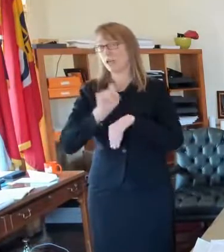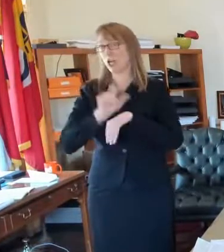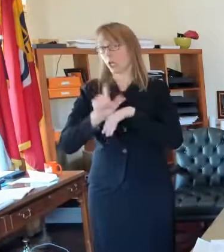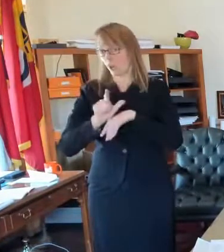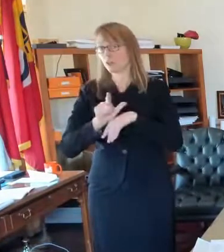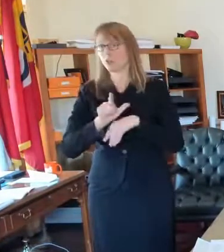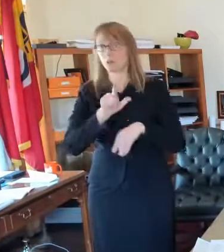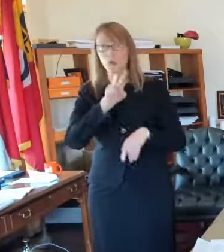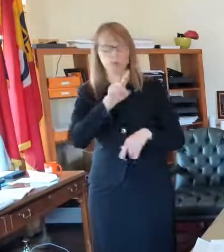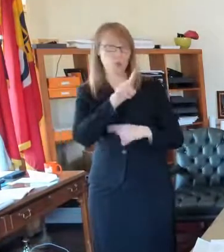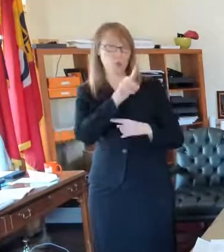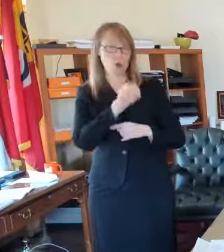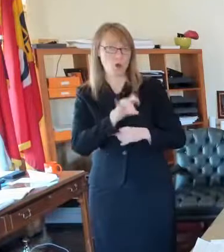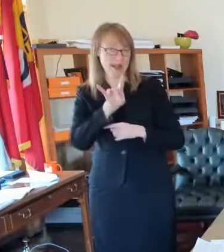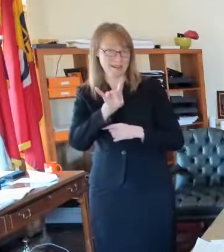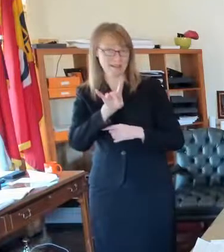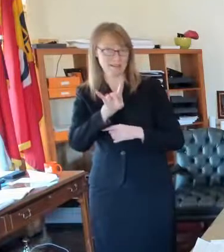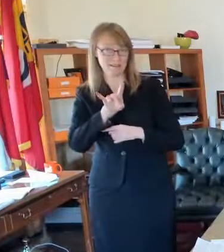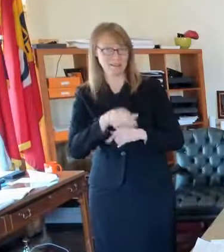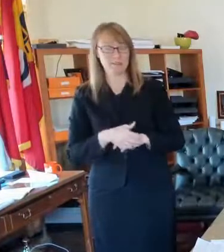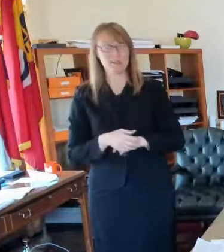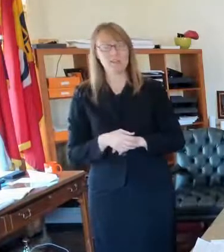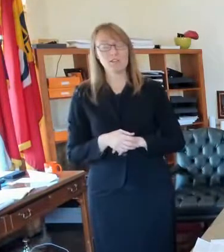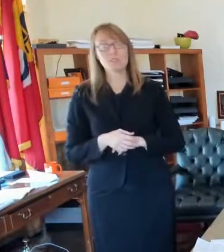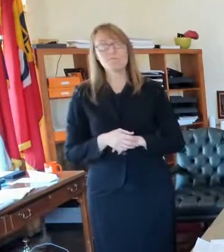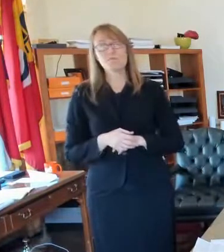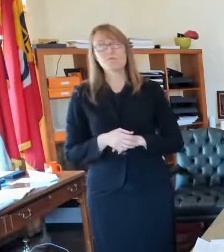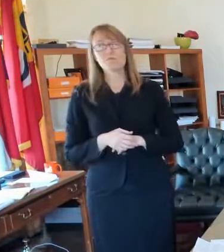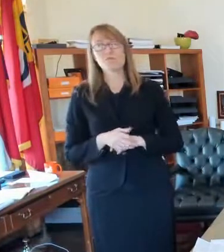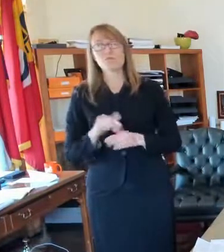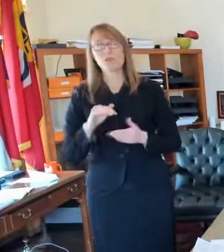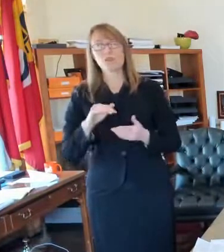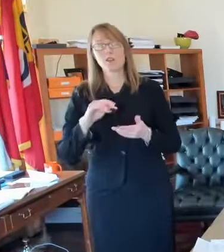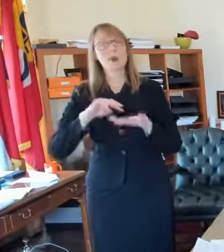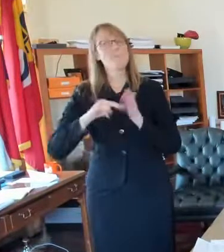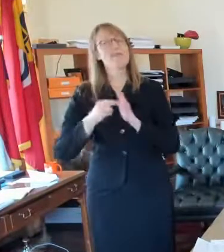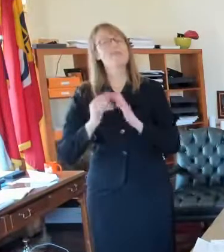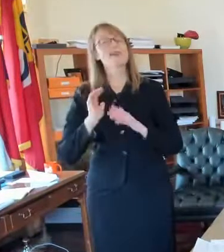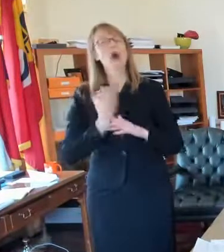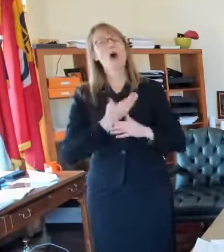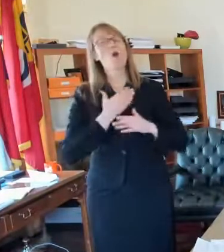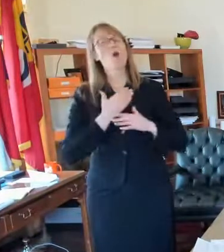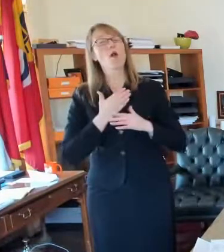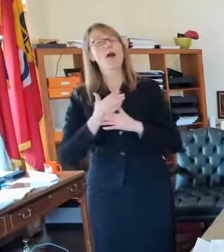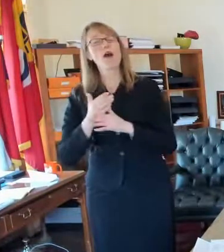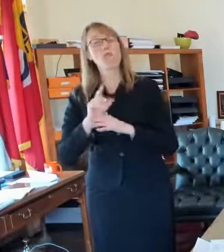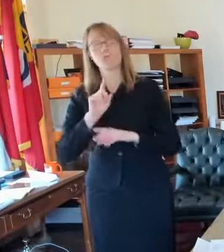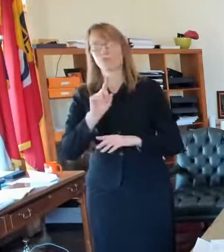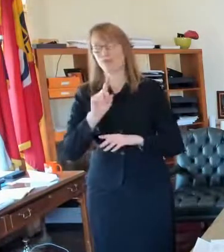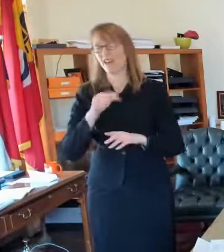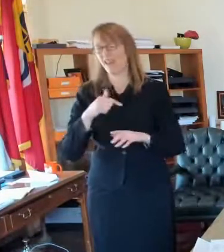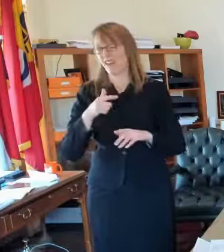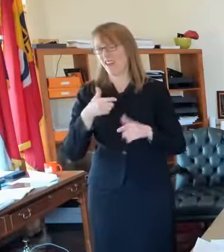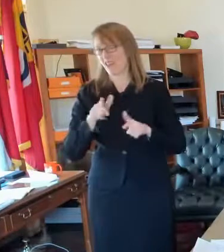still brings our, sorry, let me get my papers straight here.